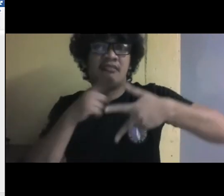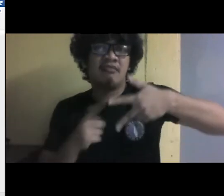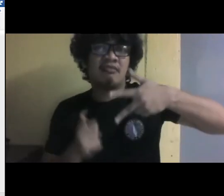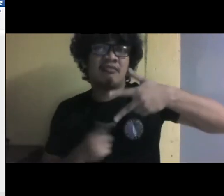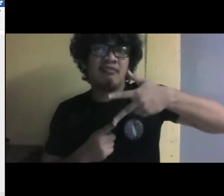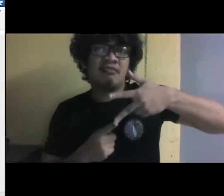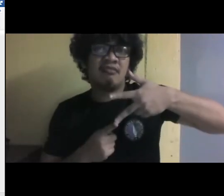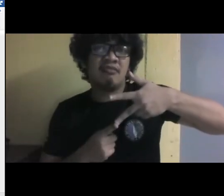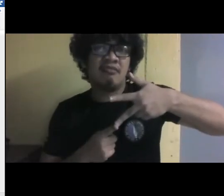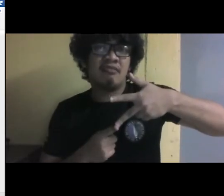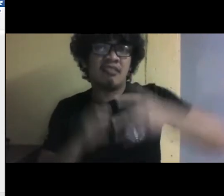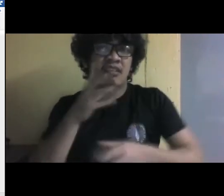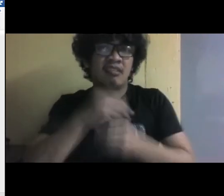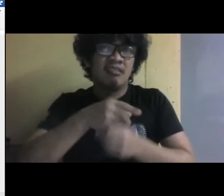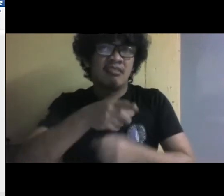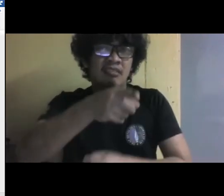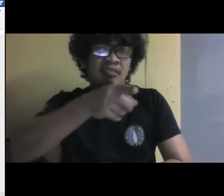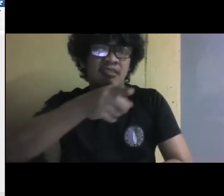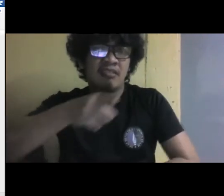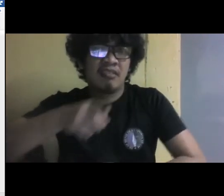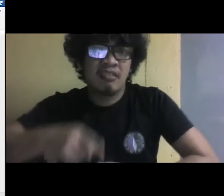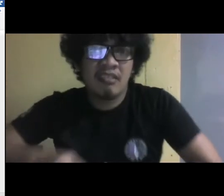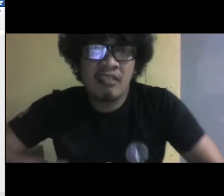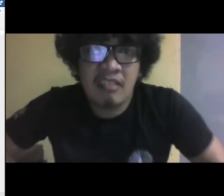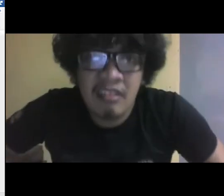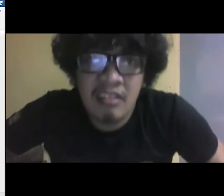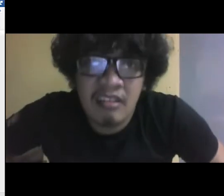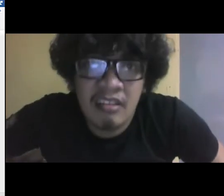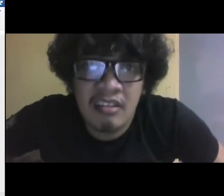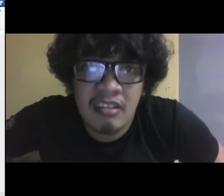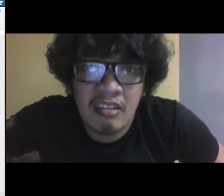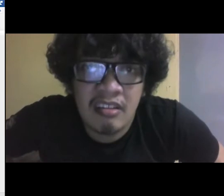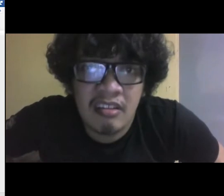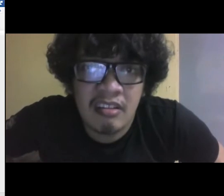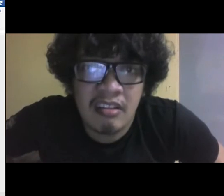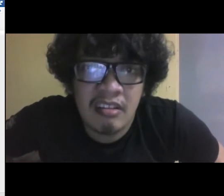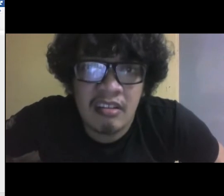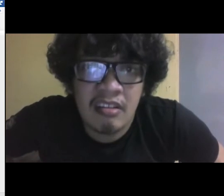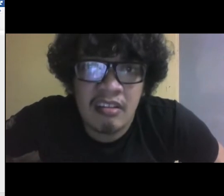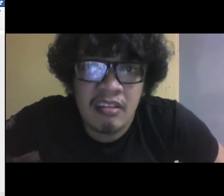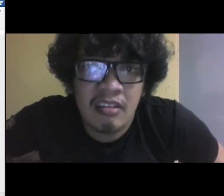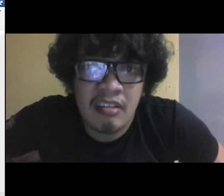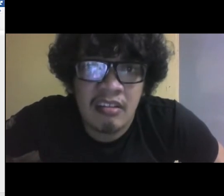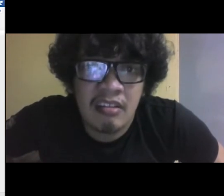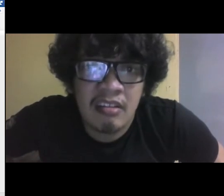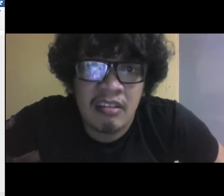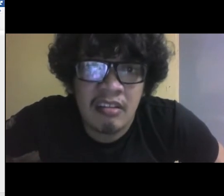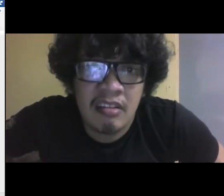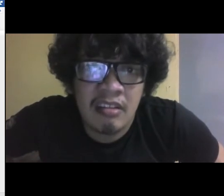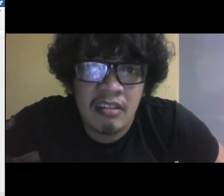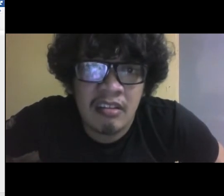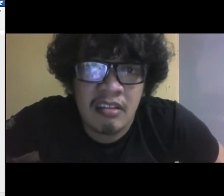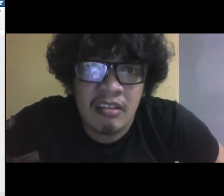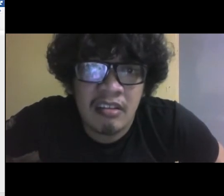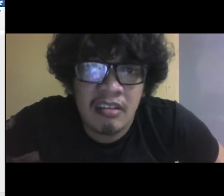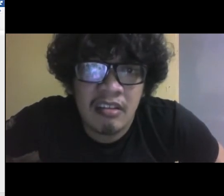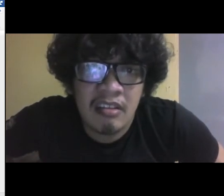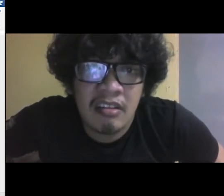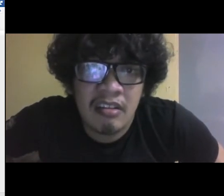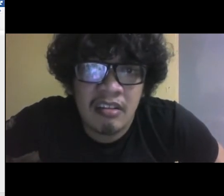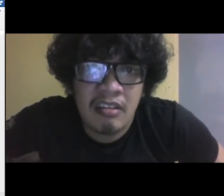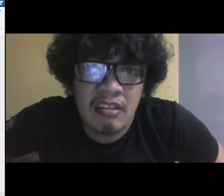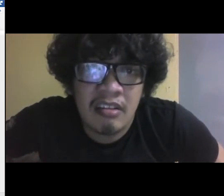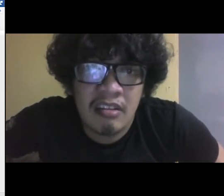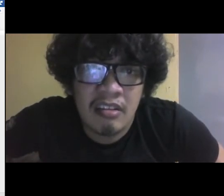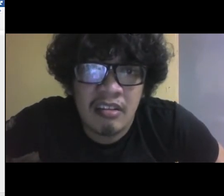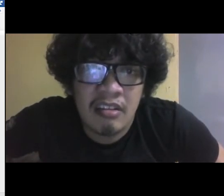So color 3 what? Yeah. So we can Yes, separate that. yes. So I think you should have, Wait, uh, spotlight, one